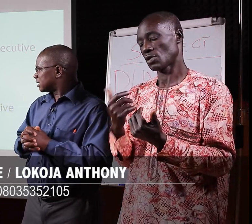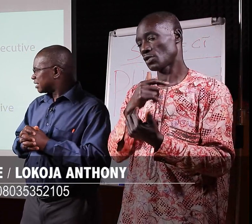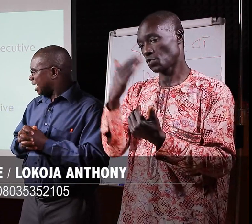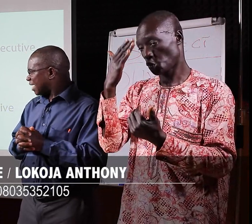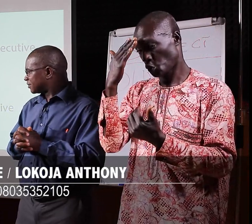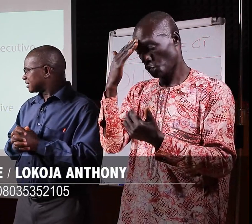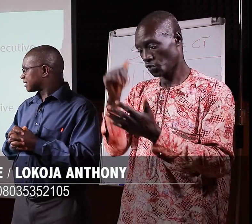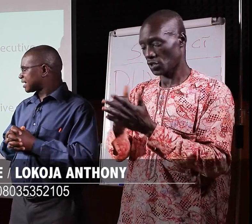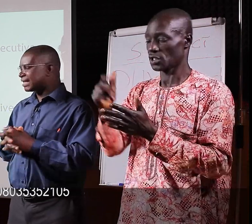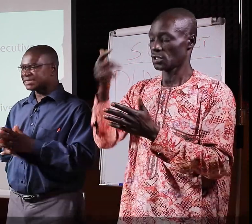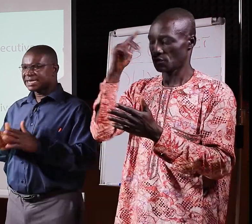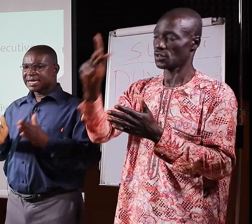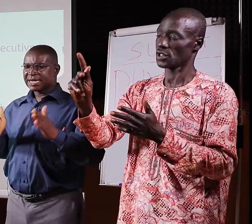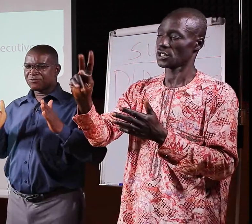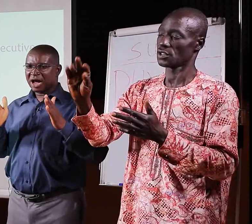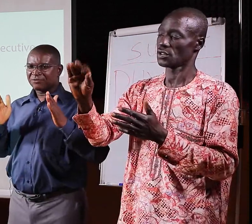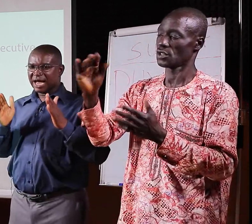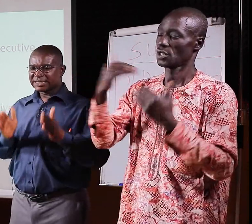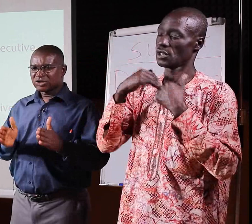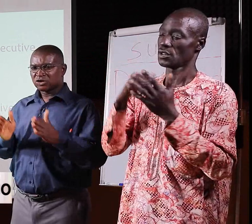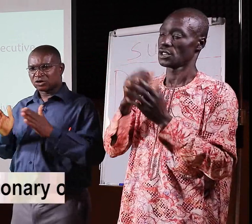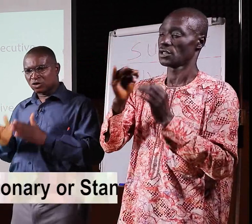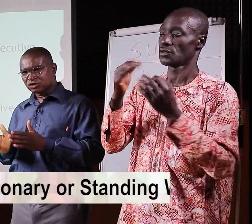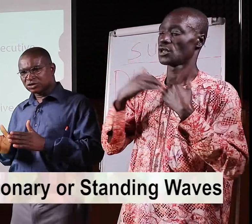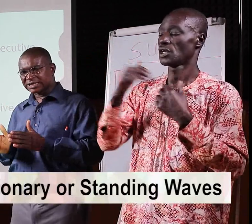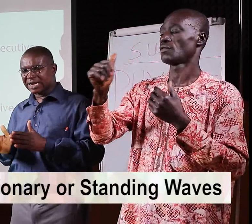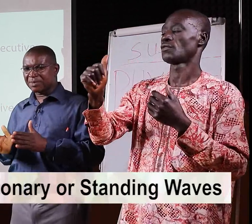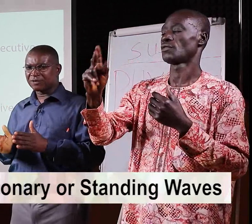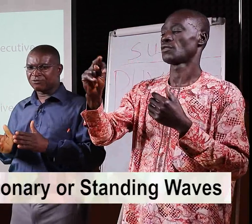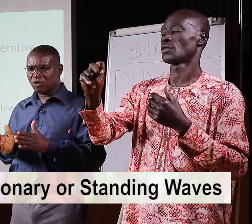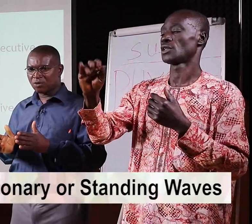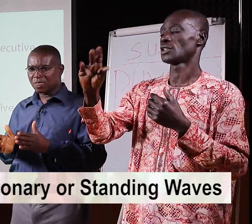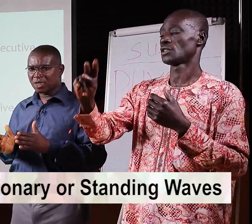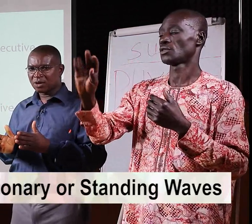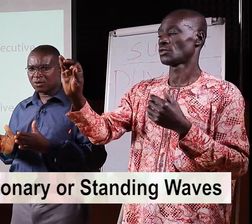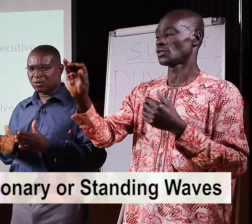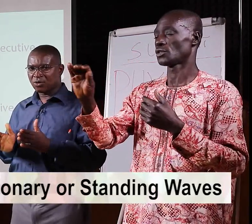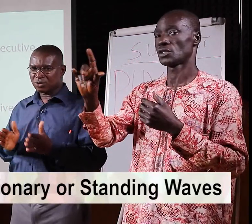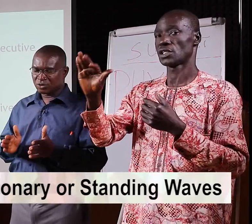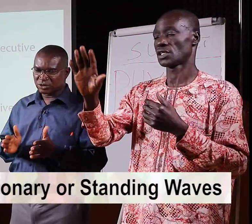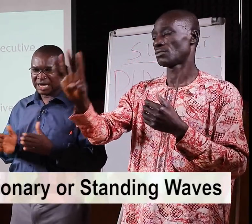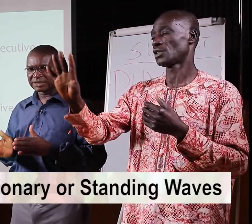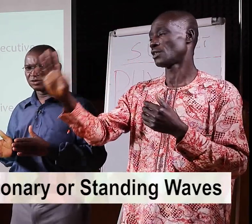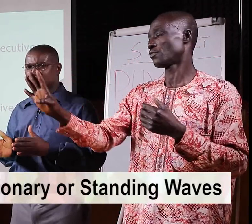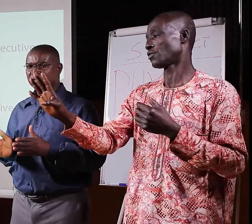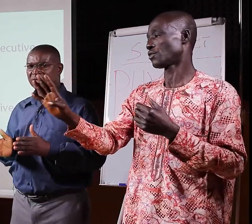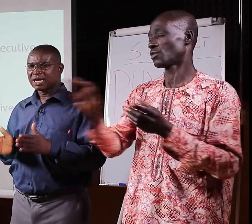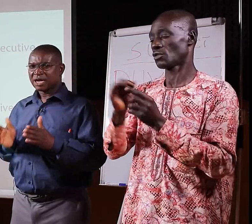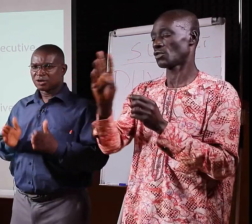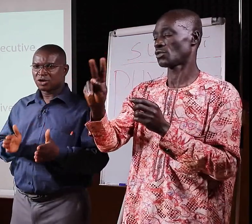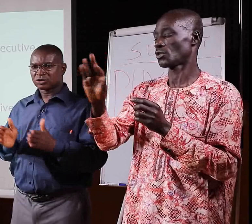to have this, that if you have antinode naught is lambda by 4 or not